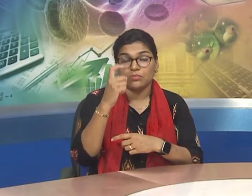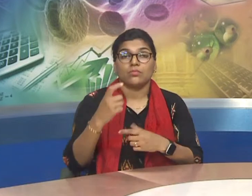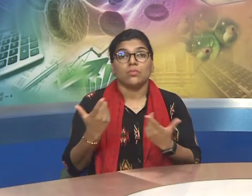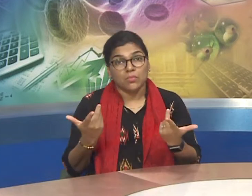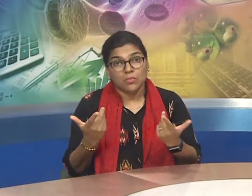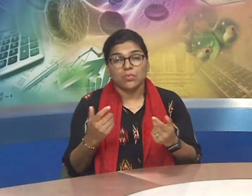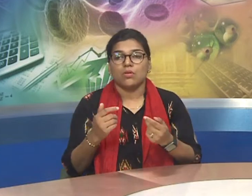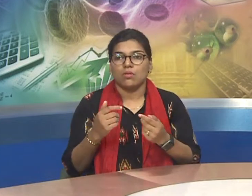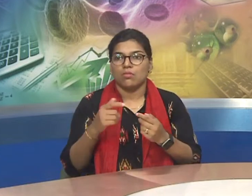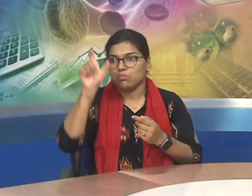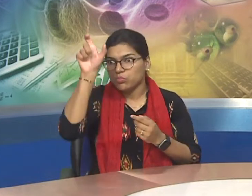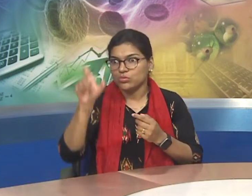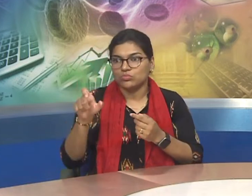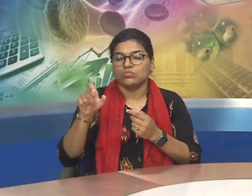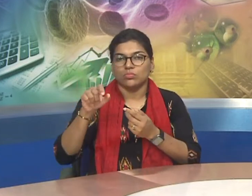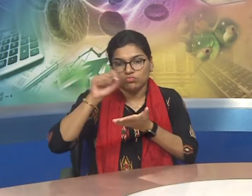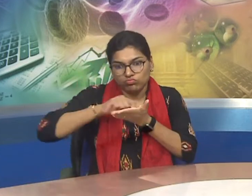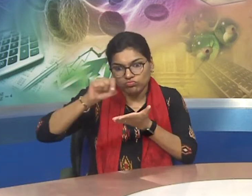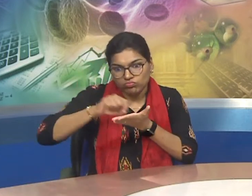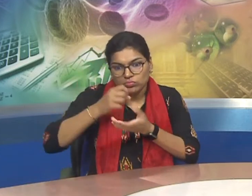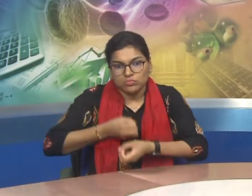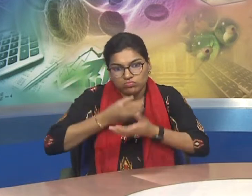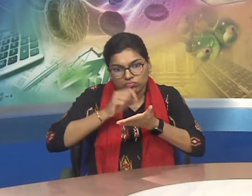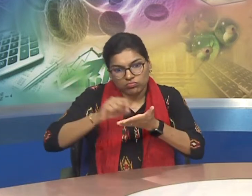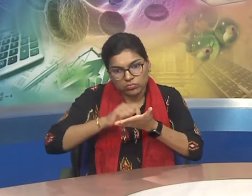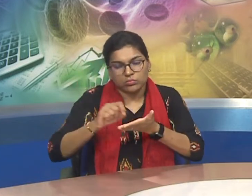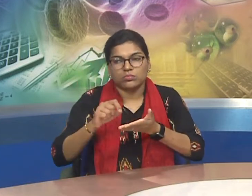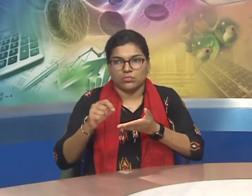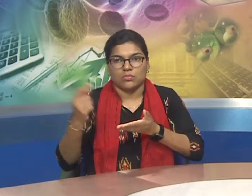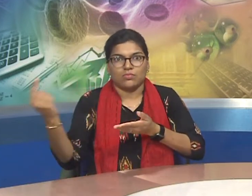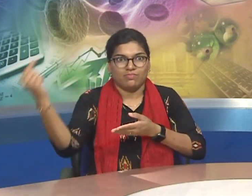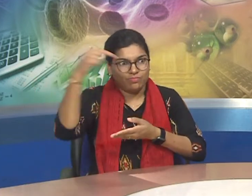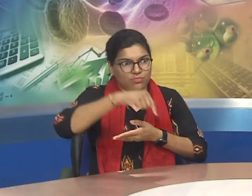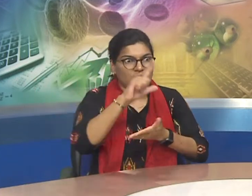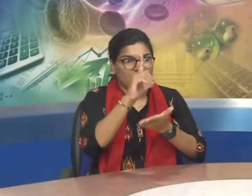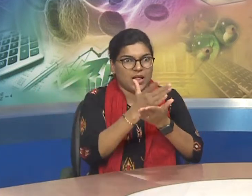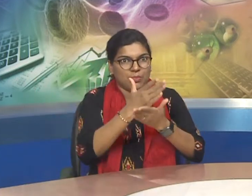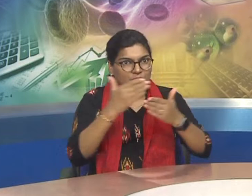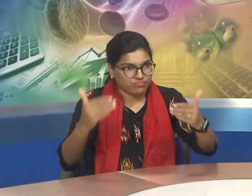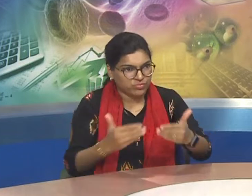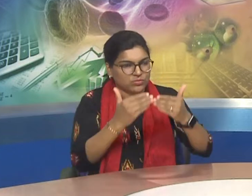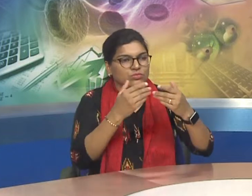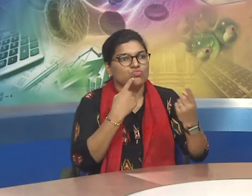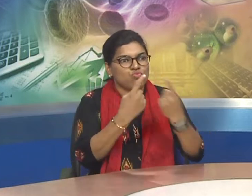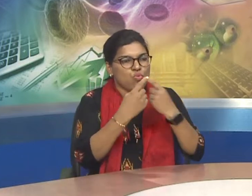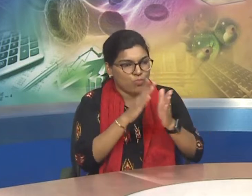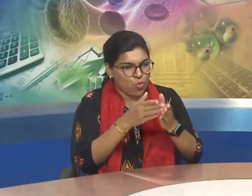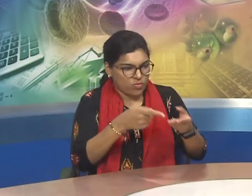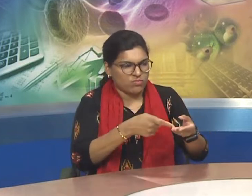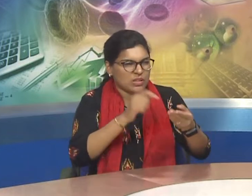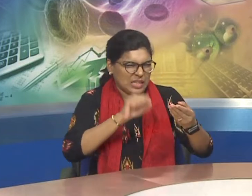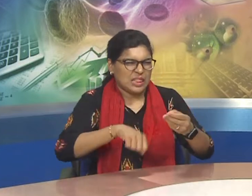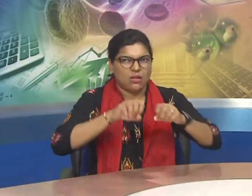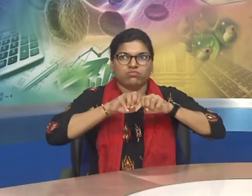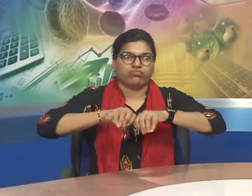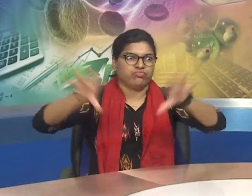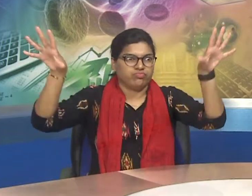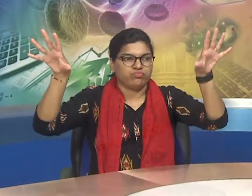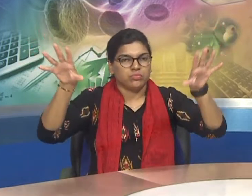of the selected list. And then seventh is gift tracking. This is something